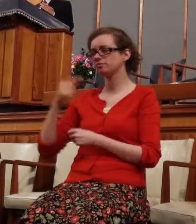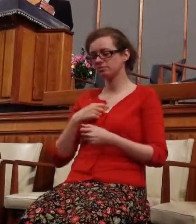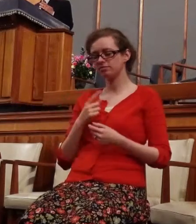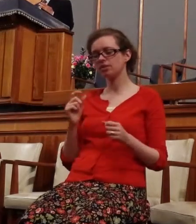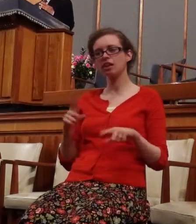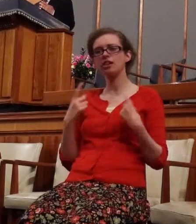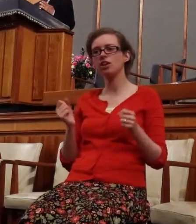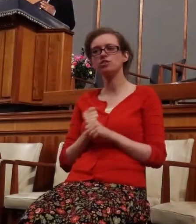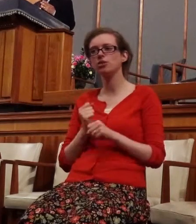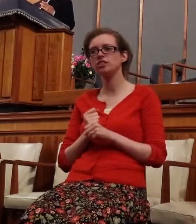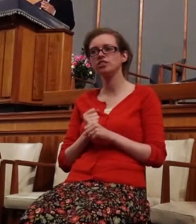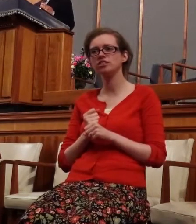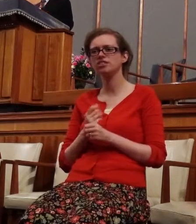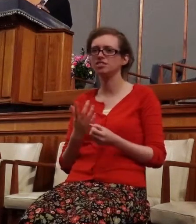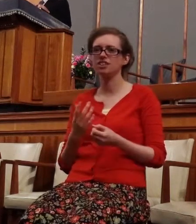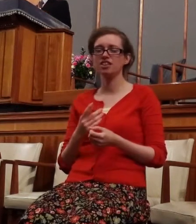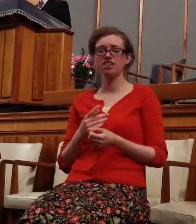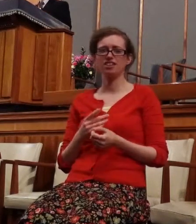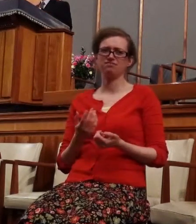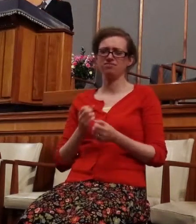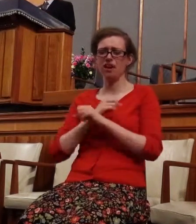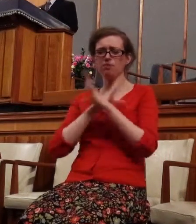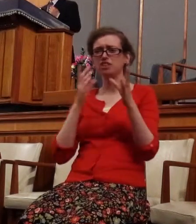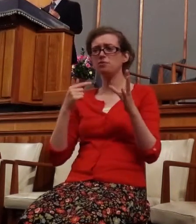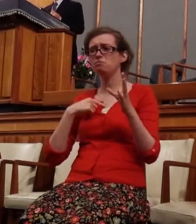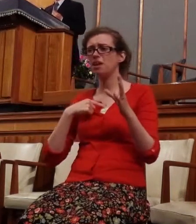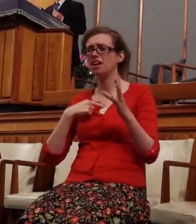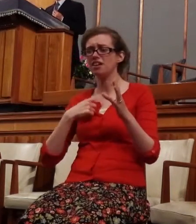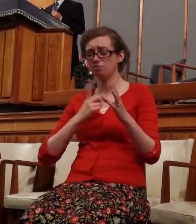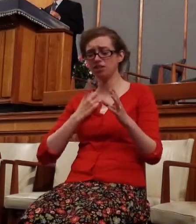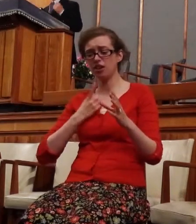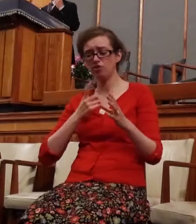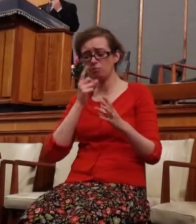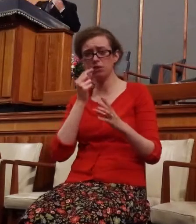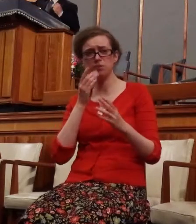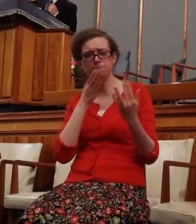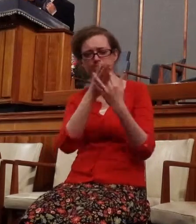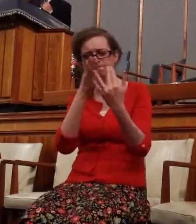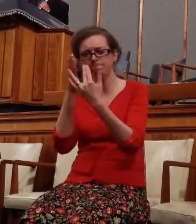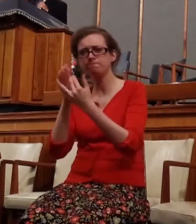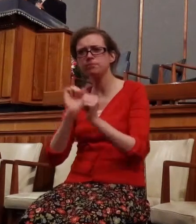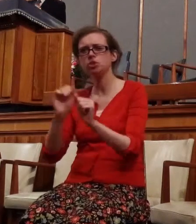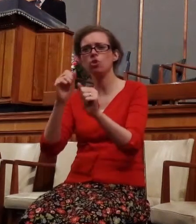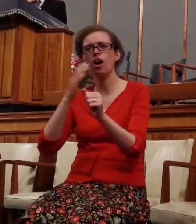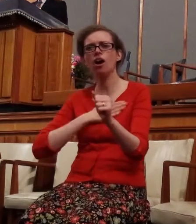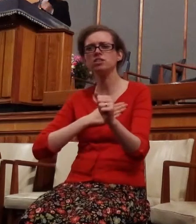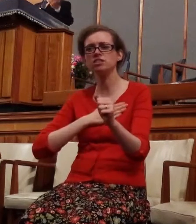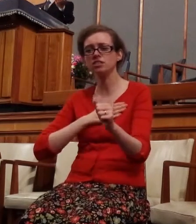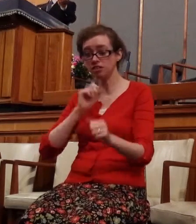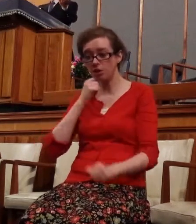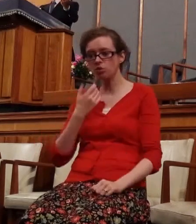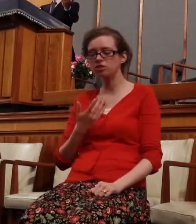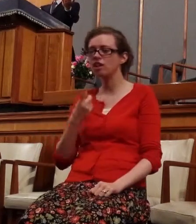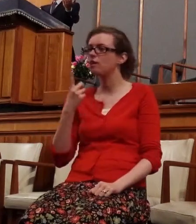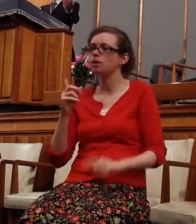me, if I can come to your heart now and pierce your heart, speak to your mind, even write your name in heaven, I will do it.